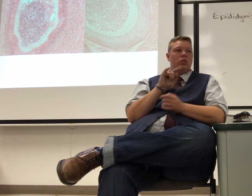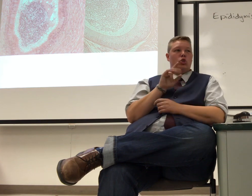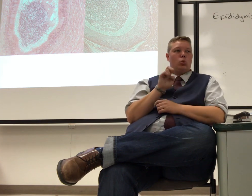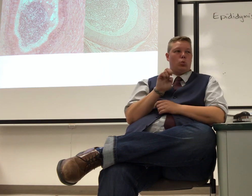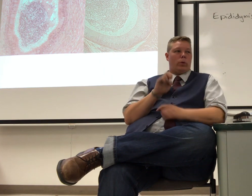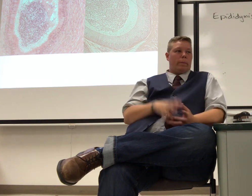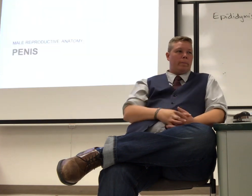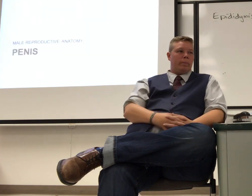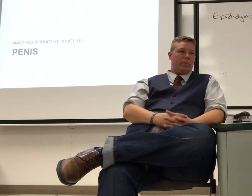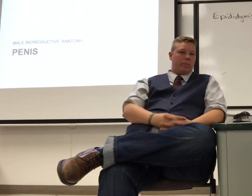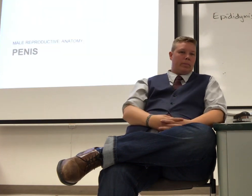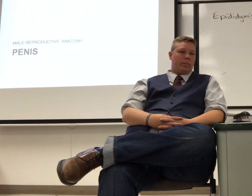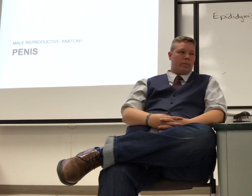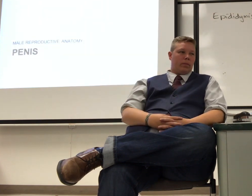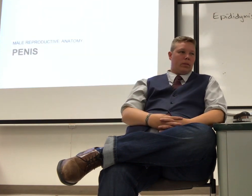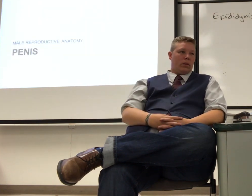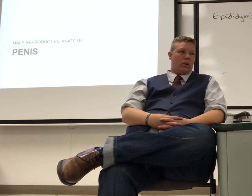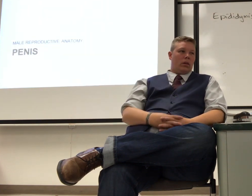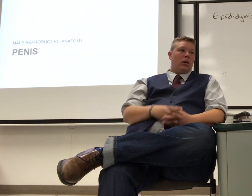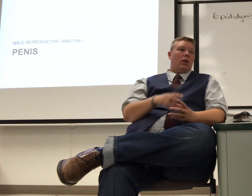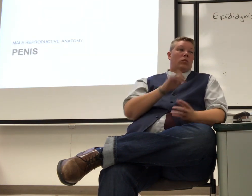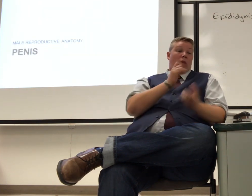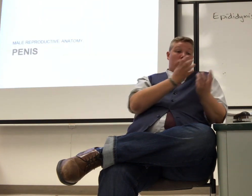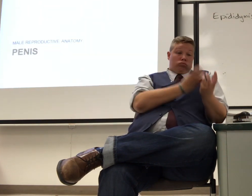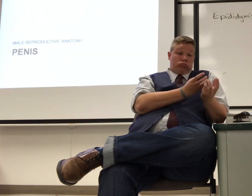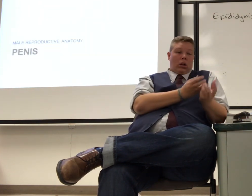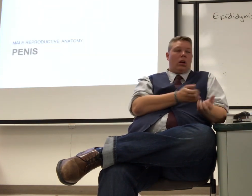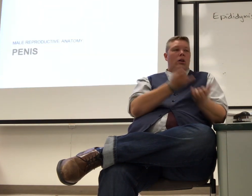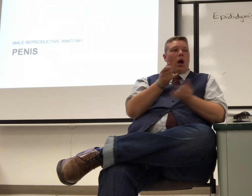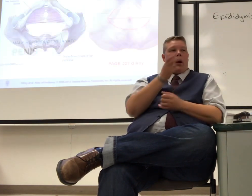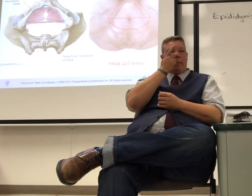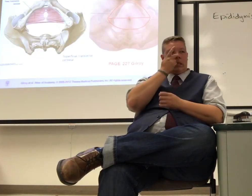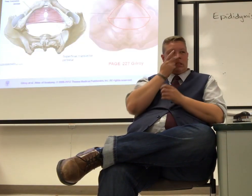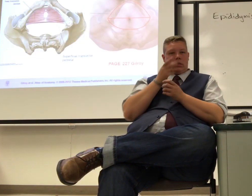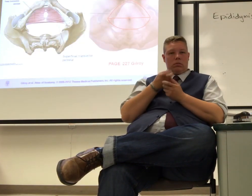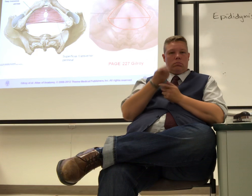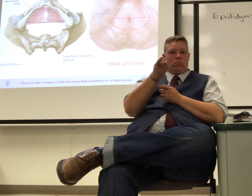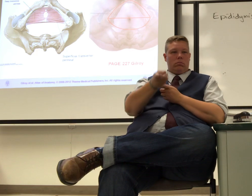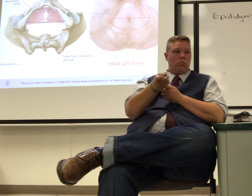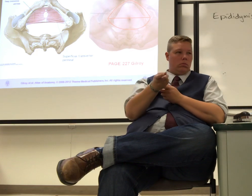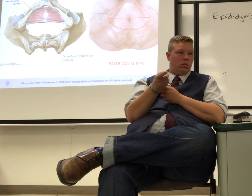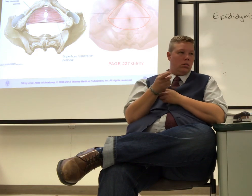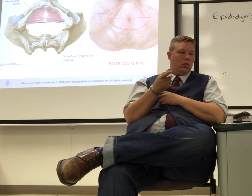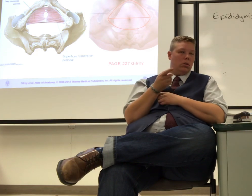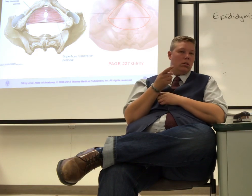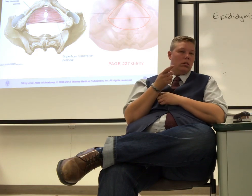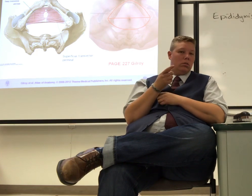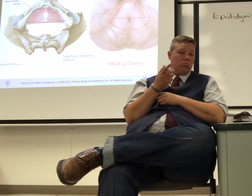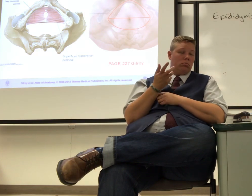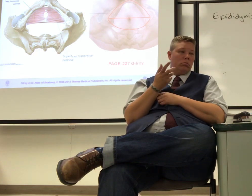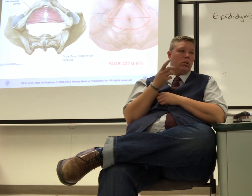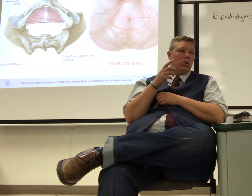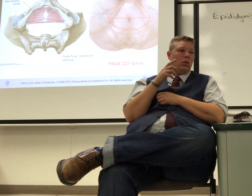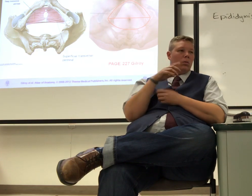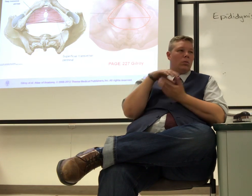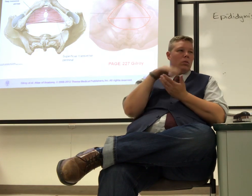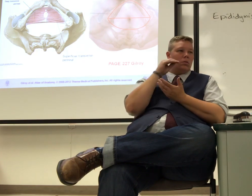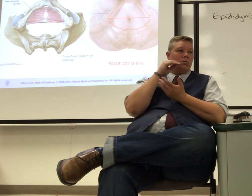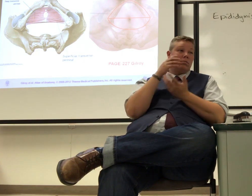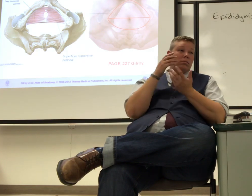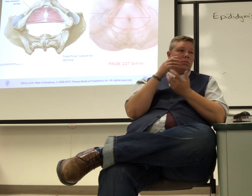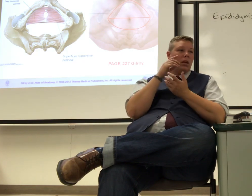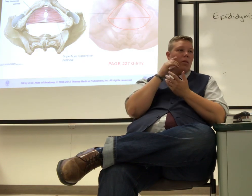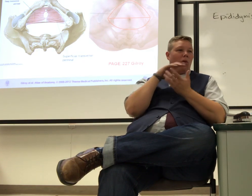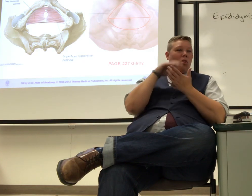away from that to the penis. Okay, shift gears here. And let's learn about the